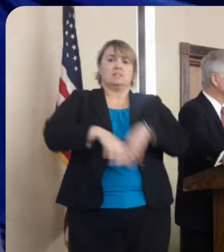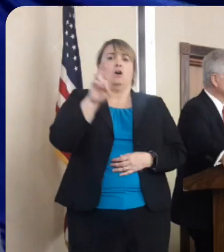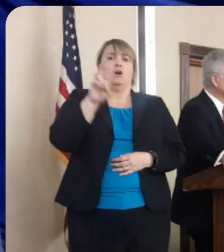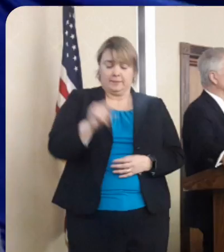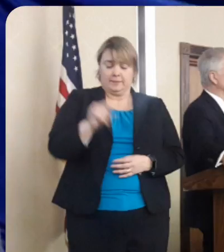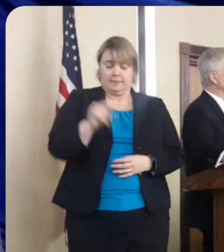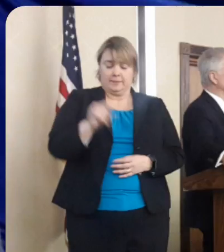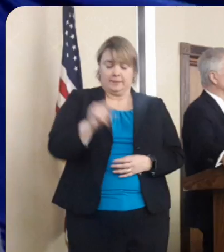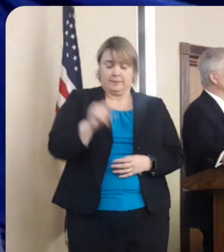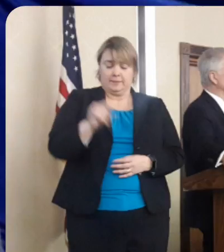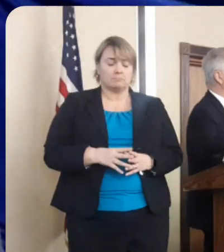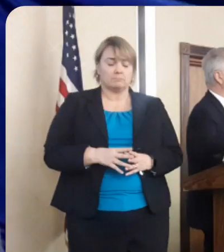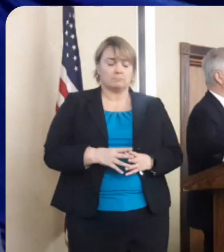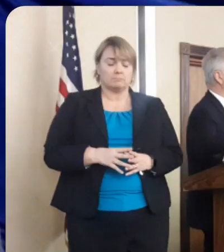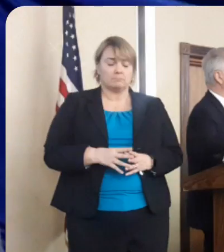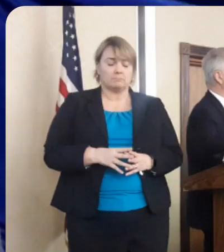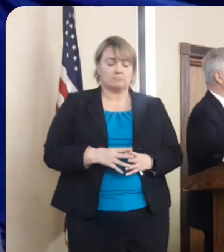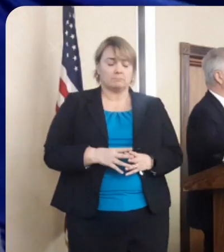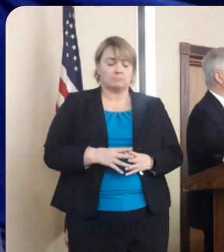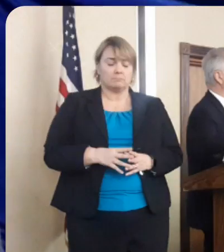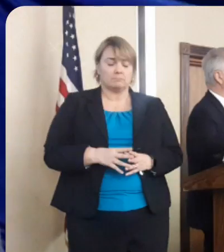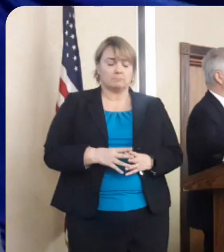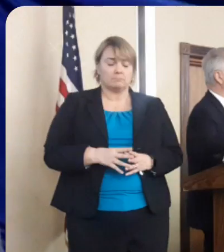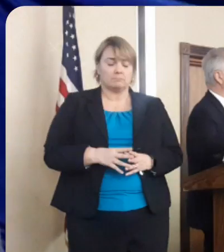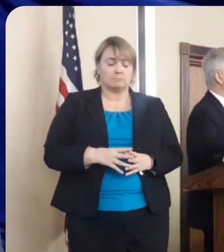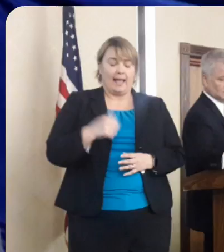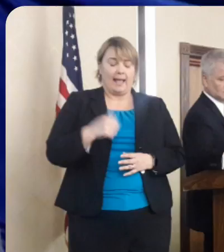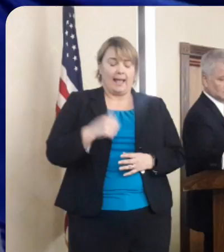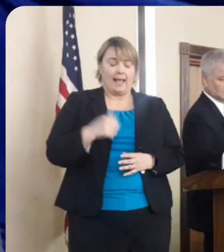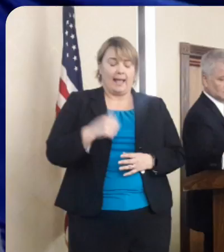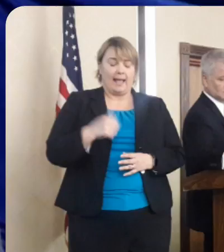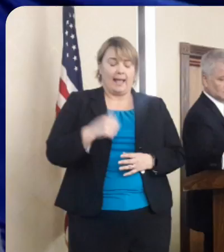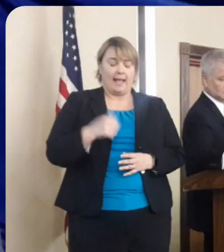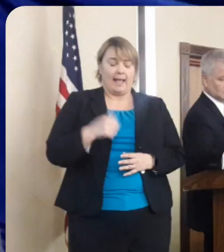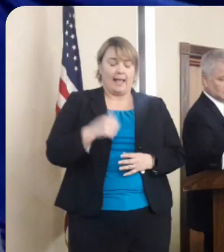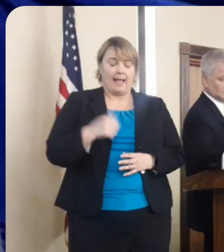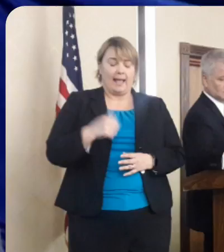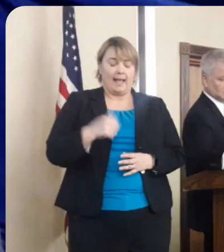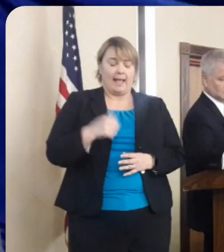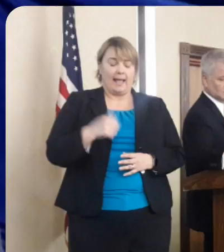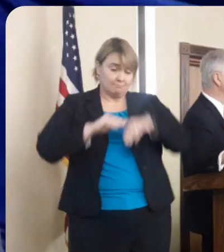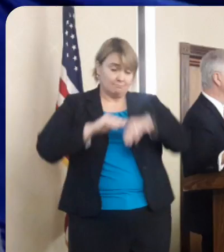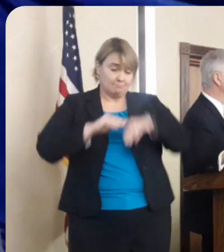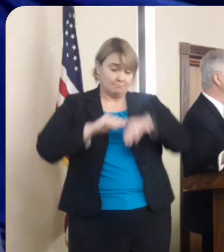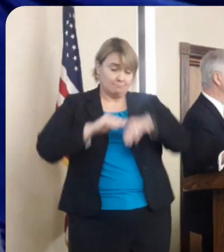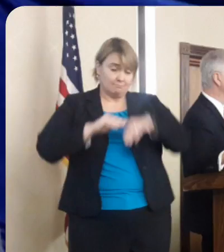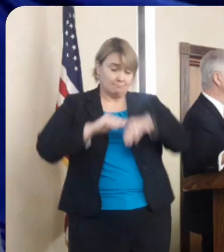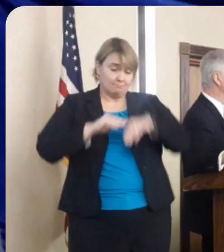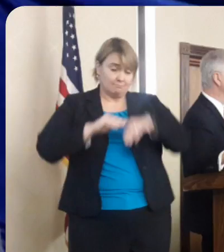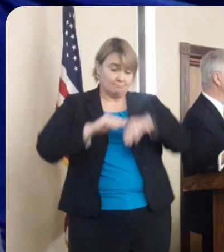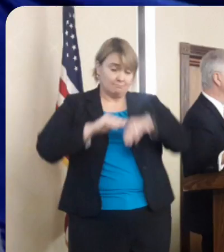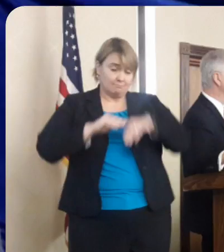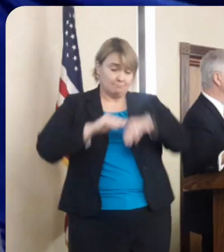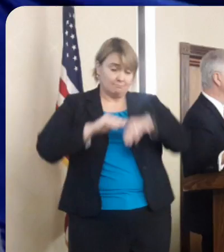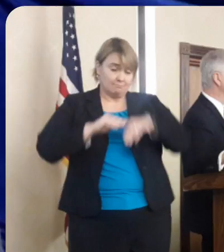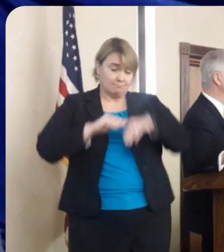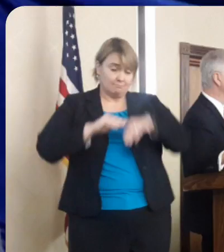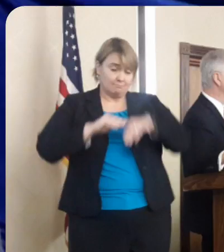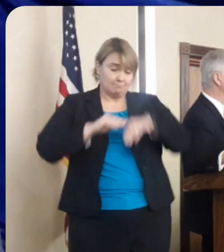Has there been any outside influence of the free speech allowances over staff?